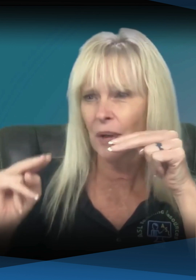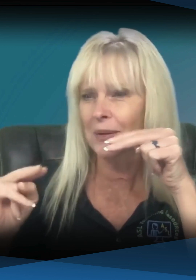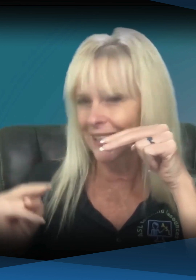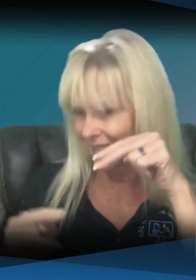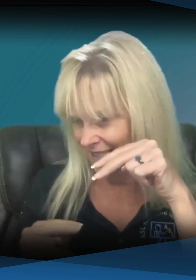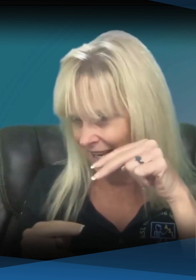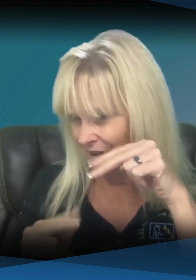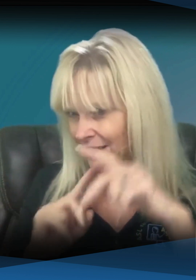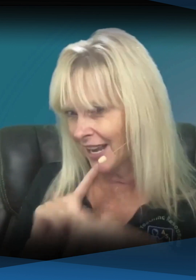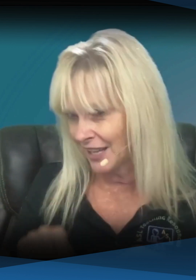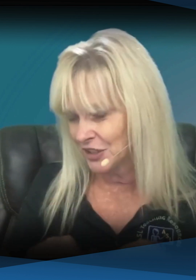to lean down and answer.